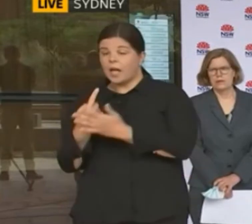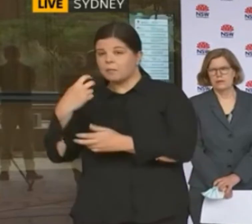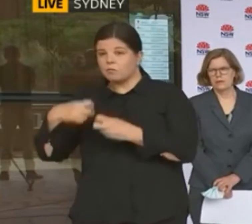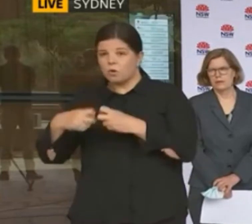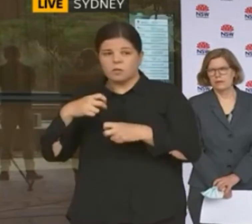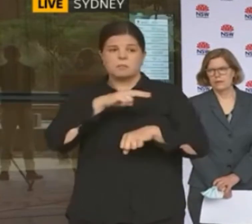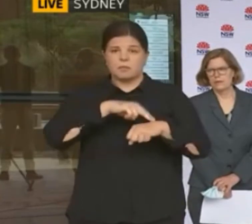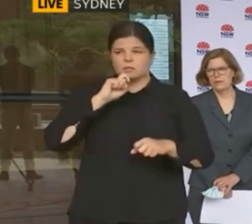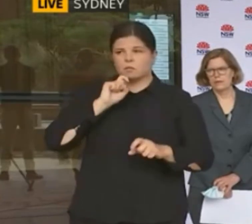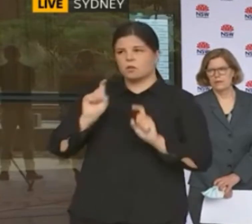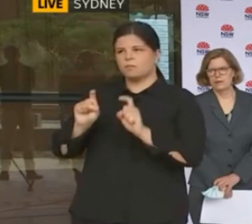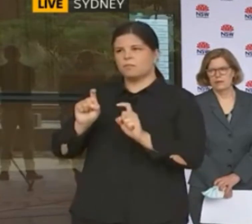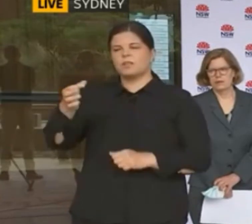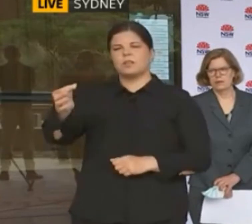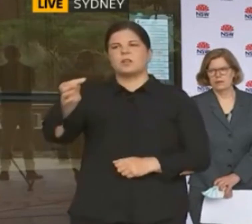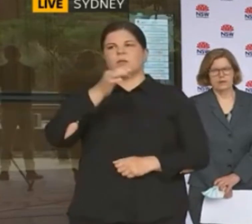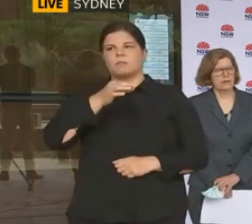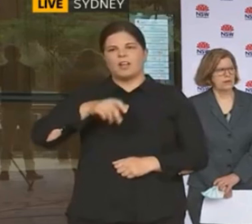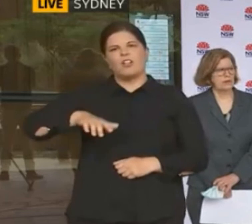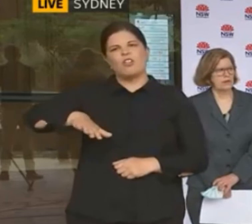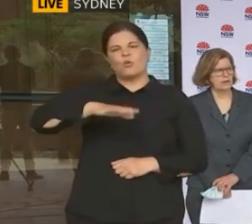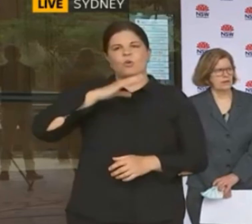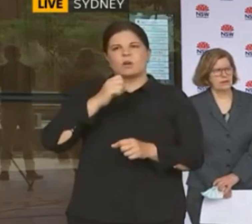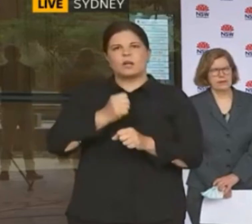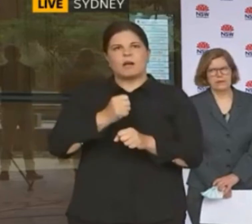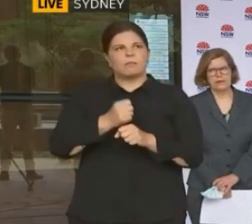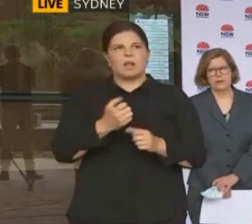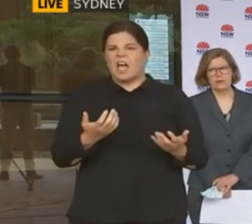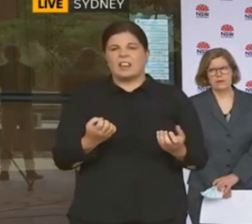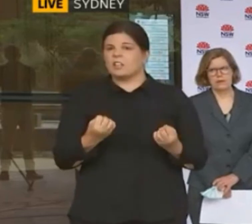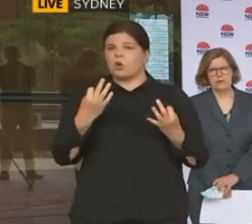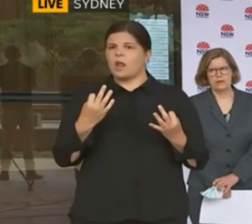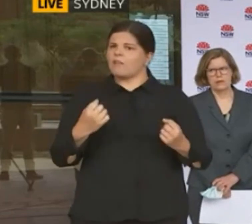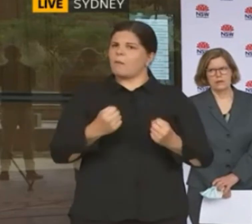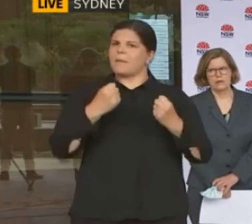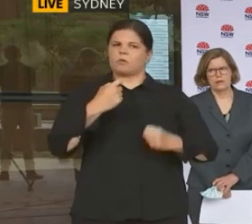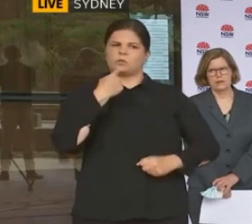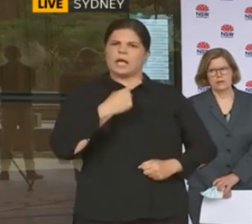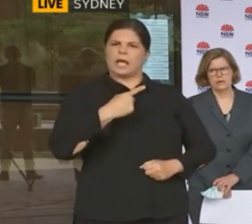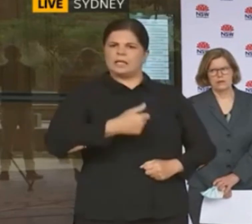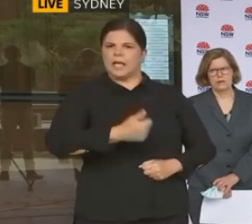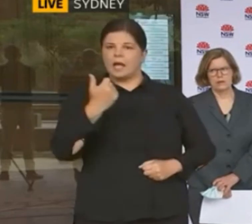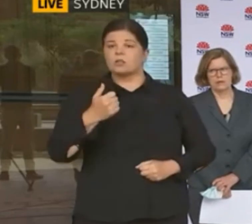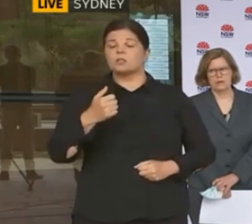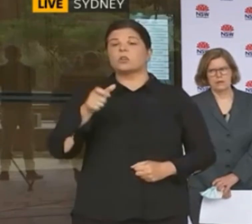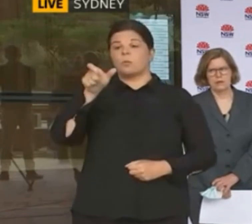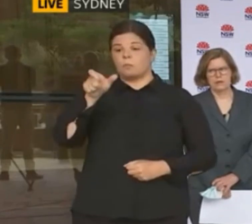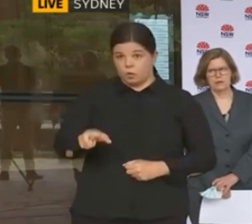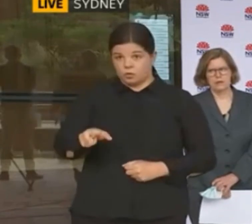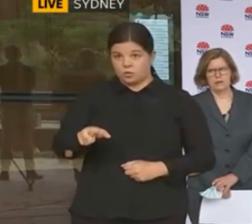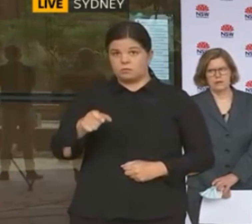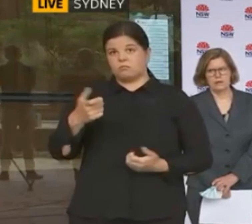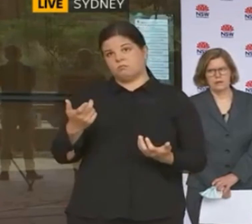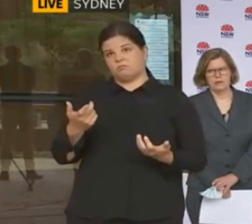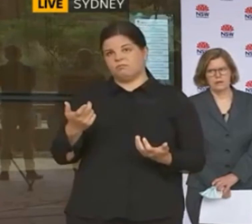Local councils obviously don't have the move-on power that police have. So if people turn up to a park that is closed but